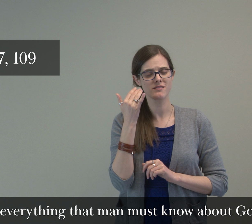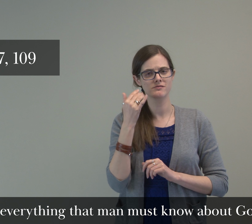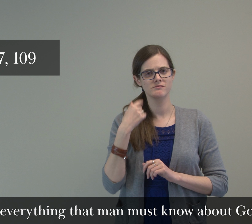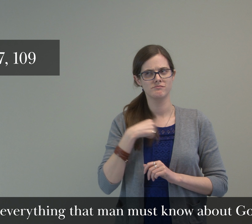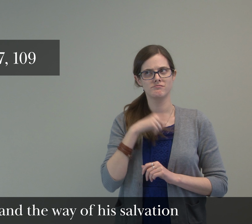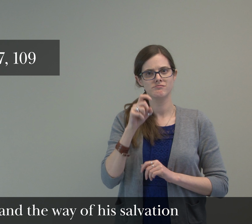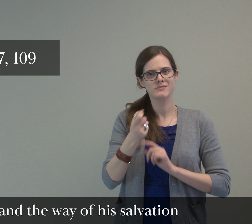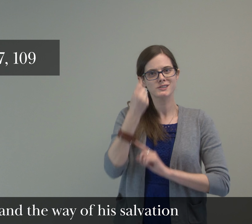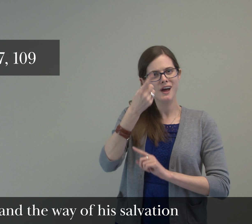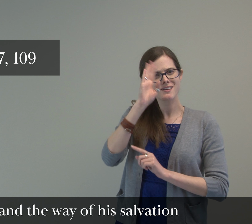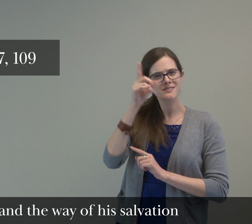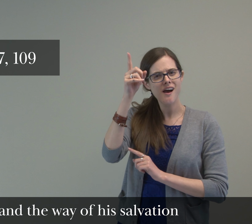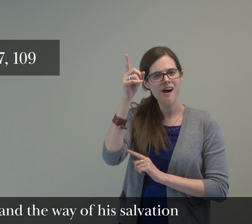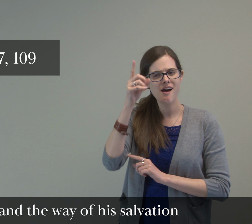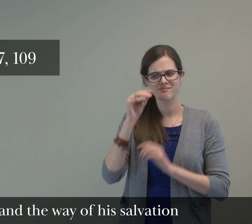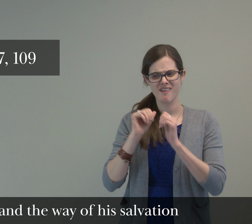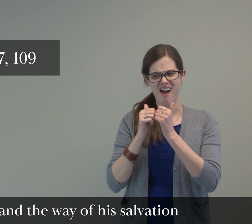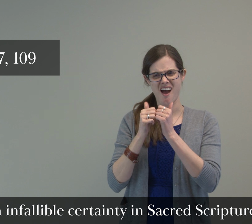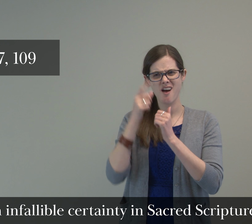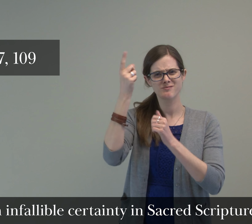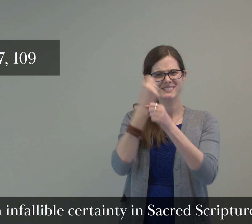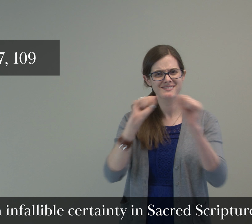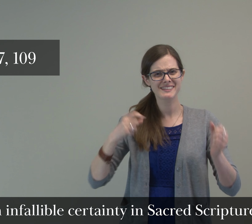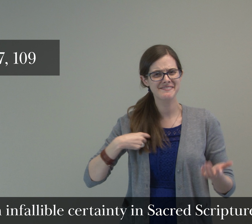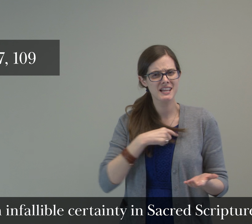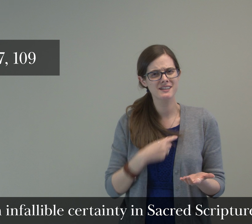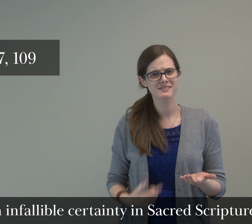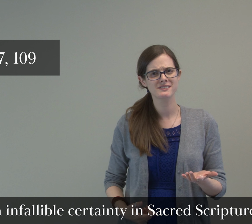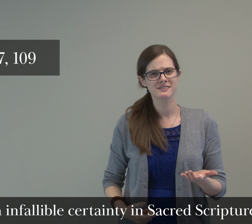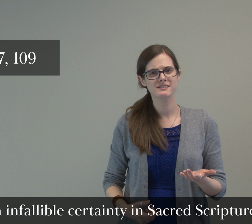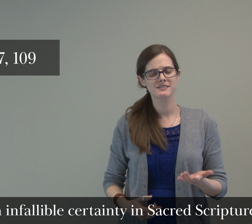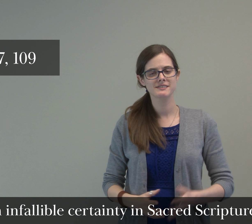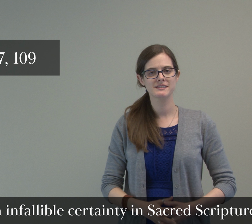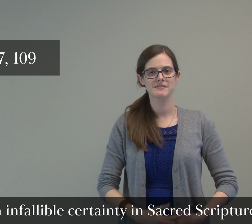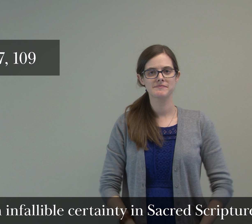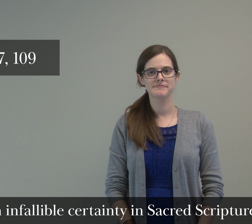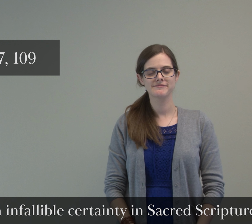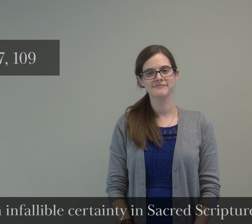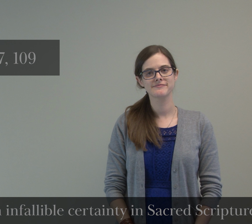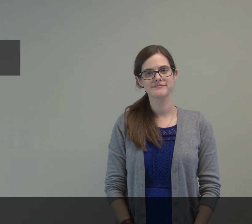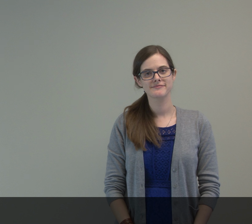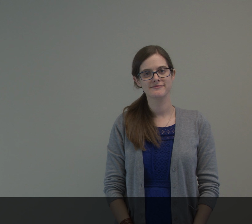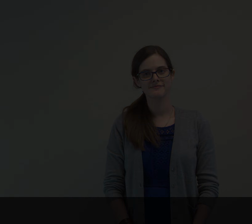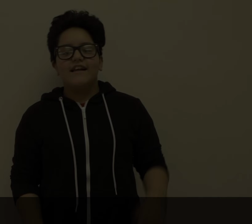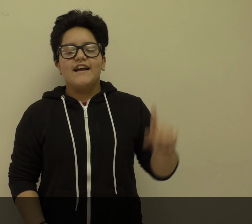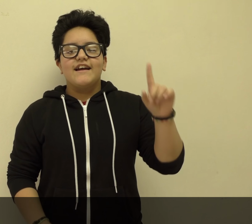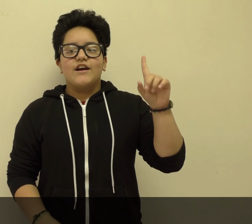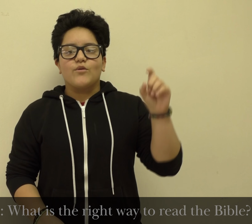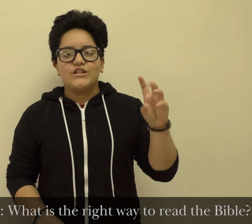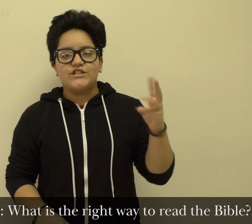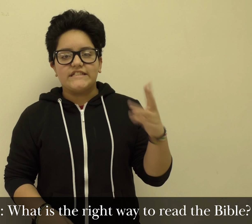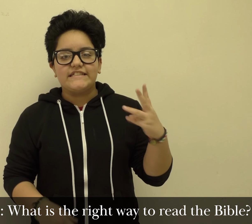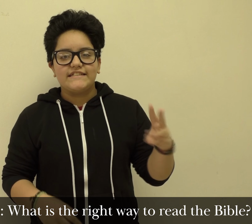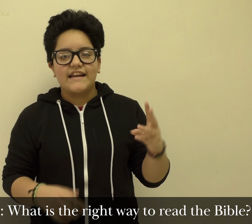God and the way of his salvation is found with infallible certainty in sacred scripture. Question 16